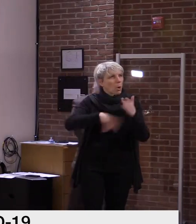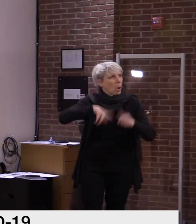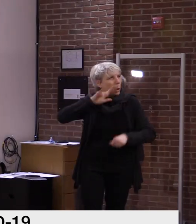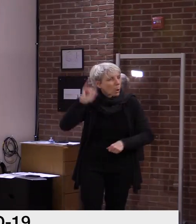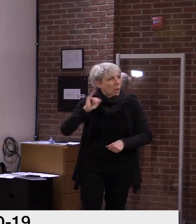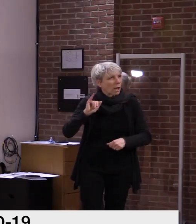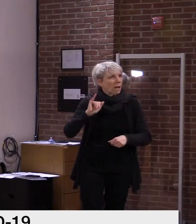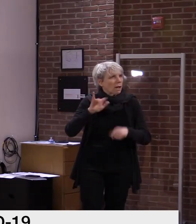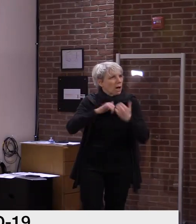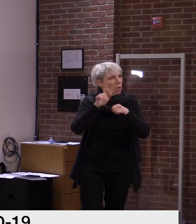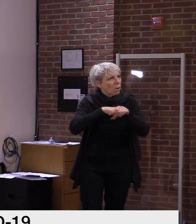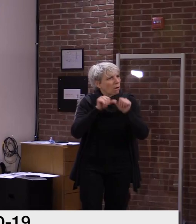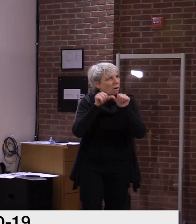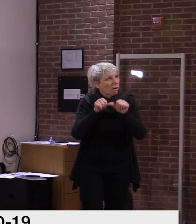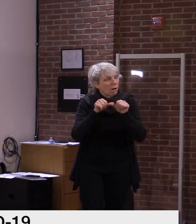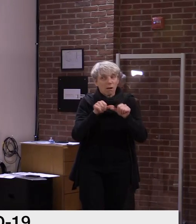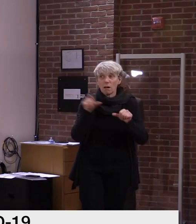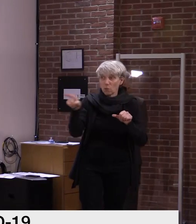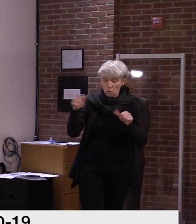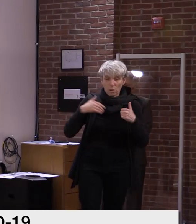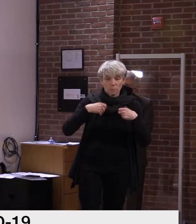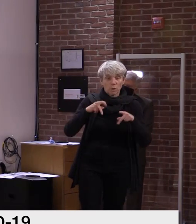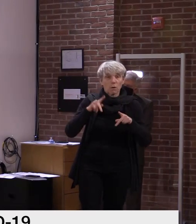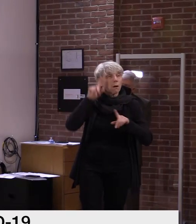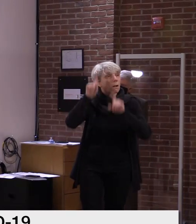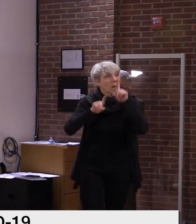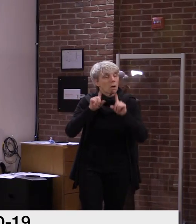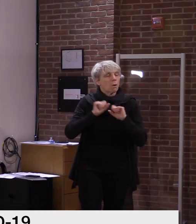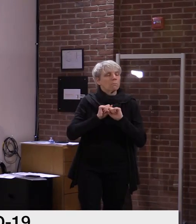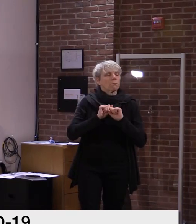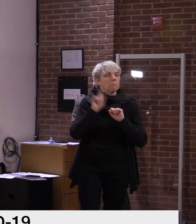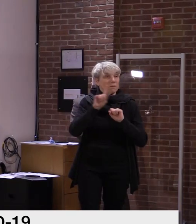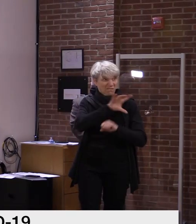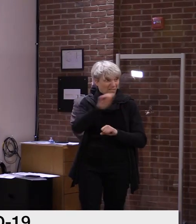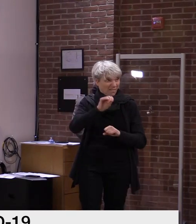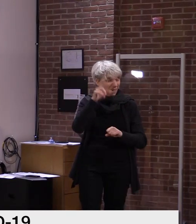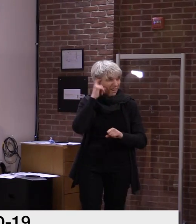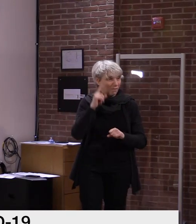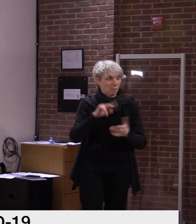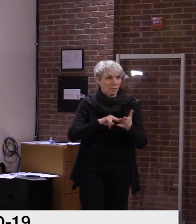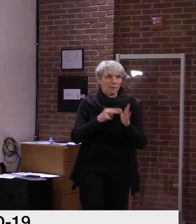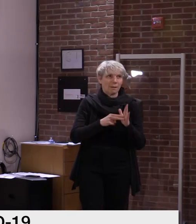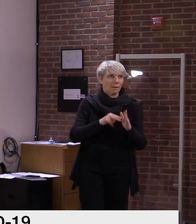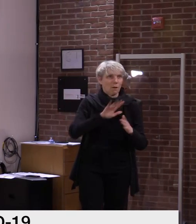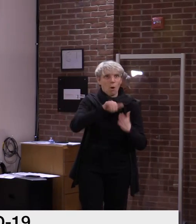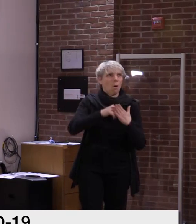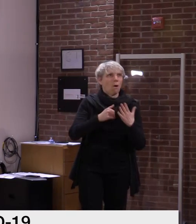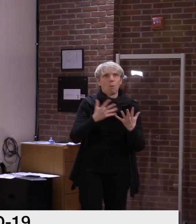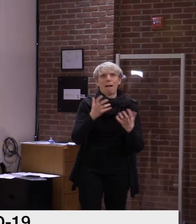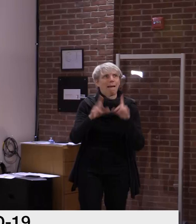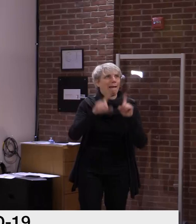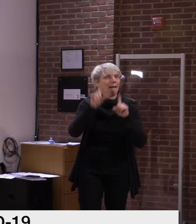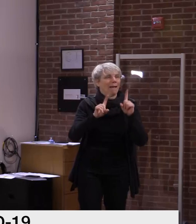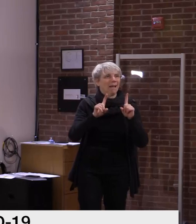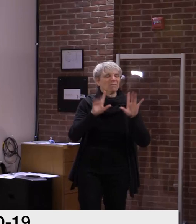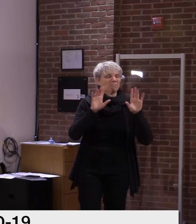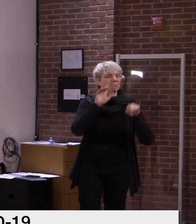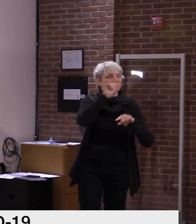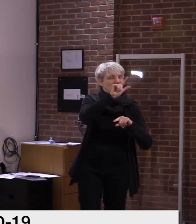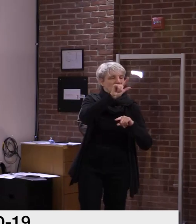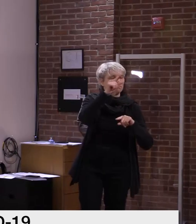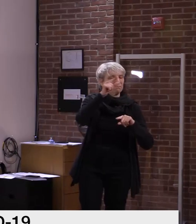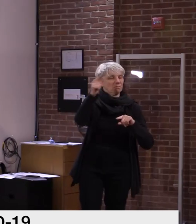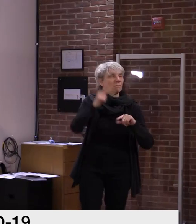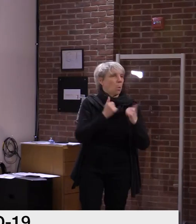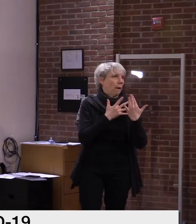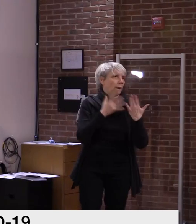ask questions, or do they rotate? I mean, with 50 governors, I'm sure they all have questions. Do